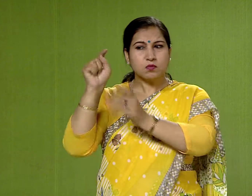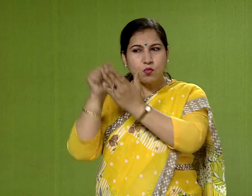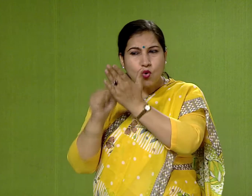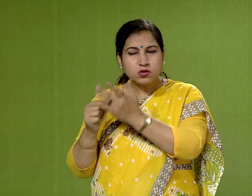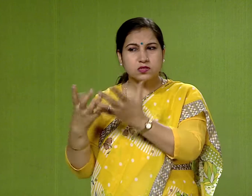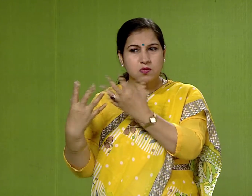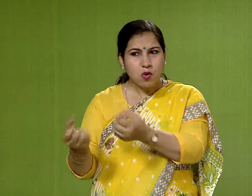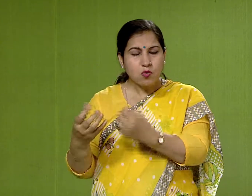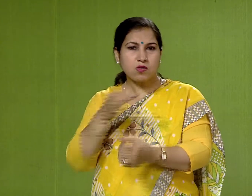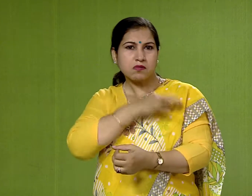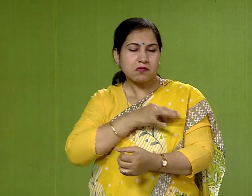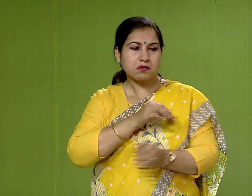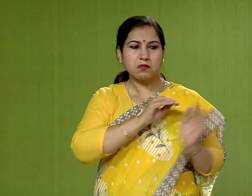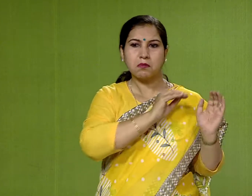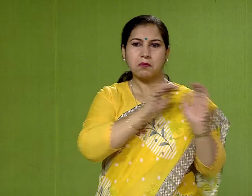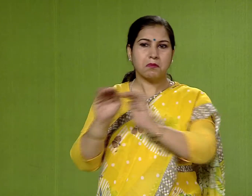encouraged communalism.